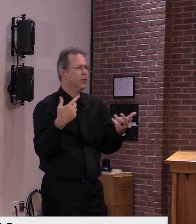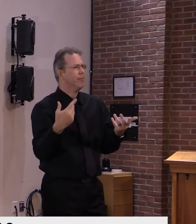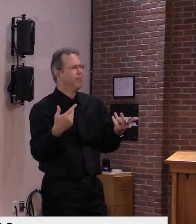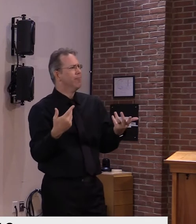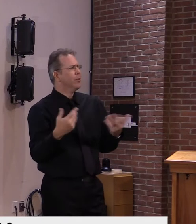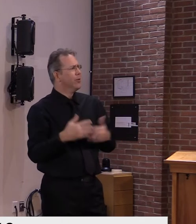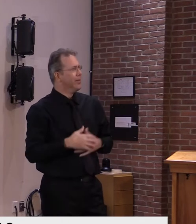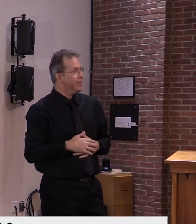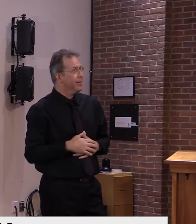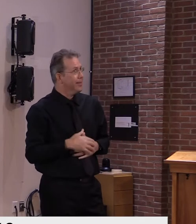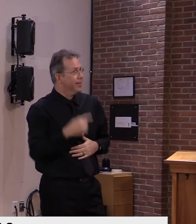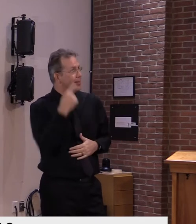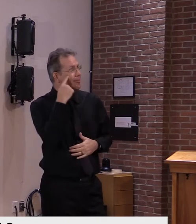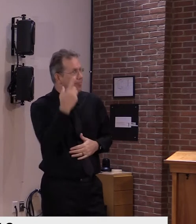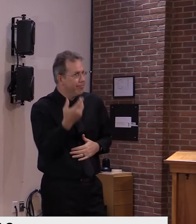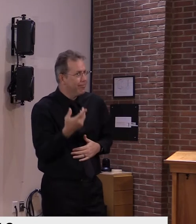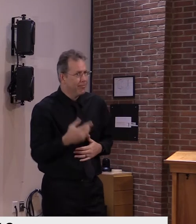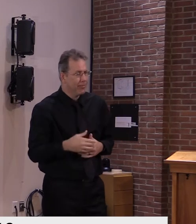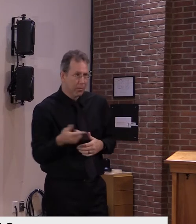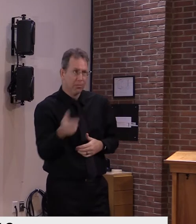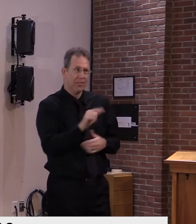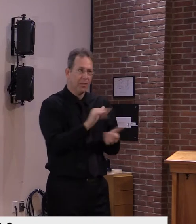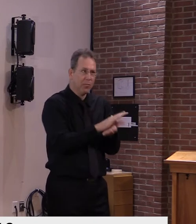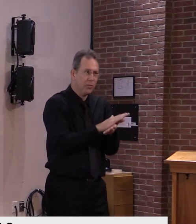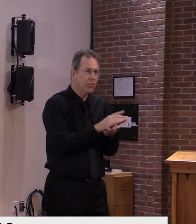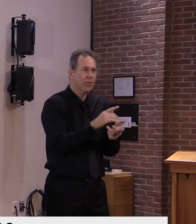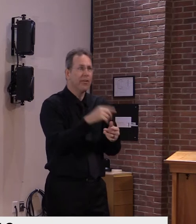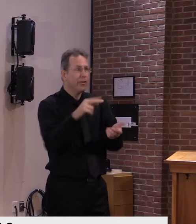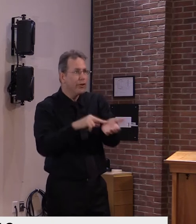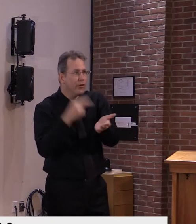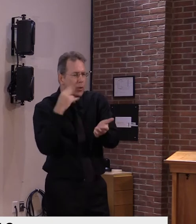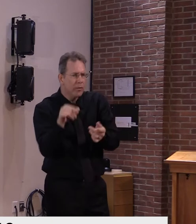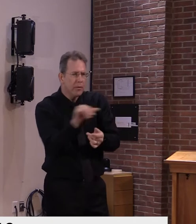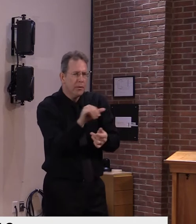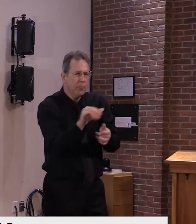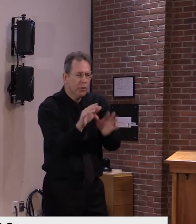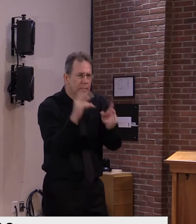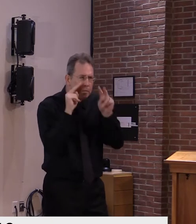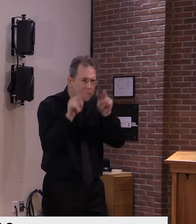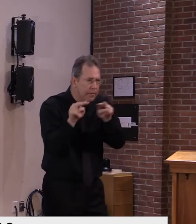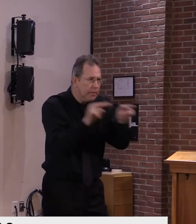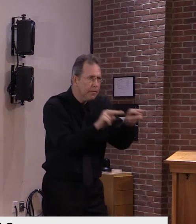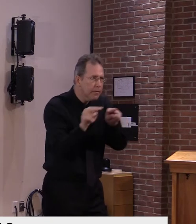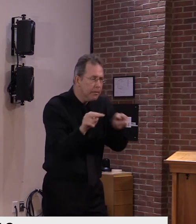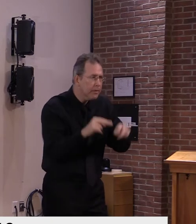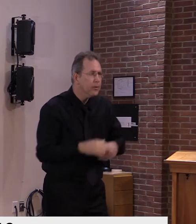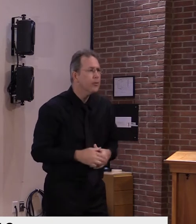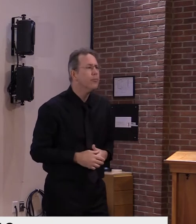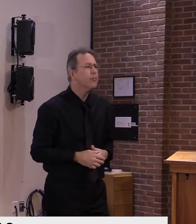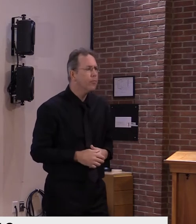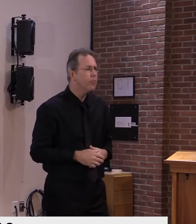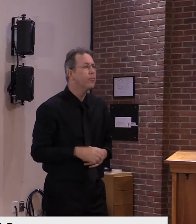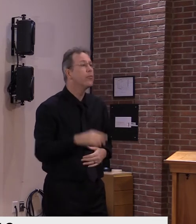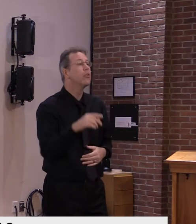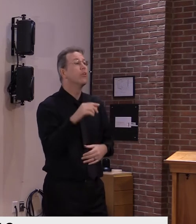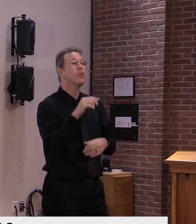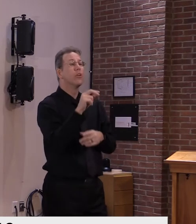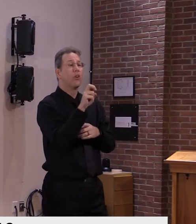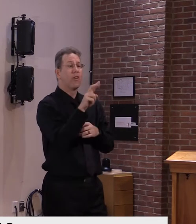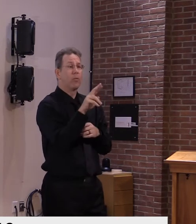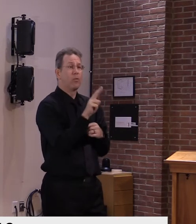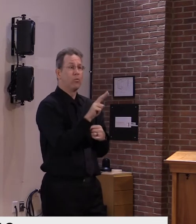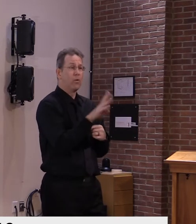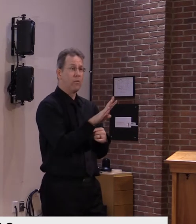rate. Through the 24th of this month, our average percent positivity rate over a